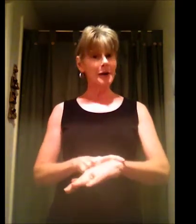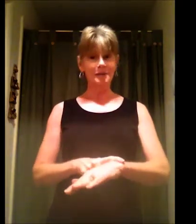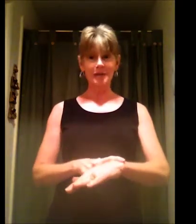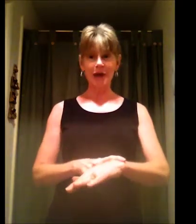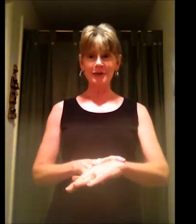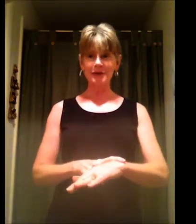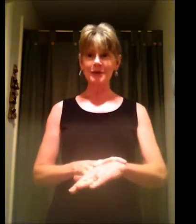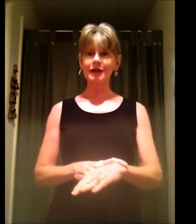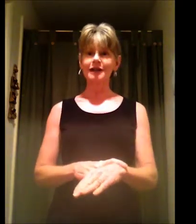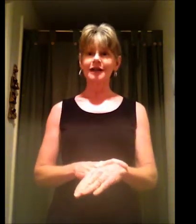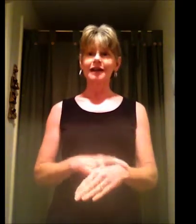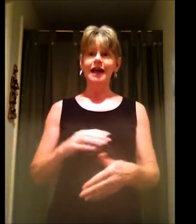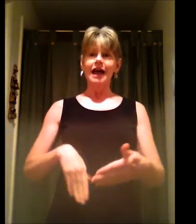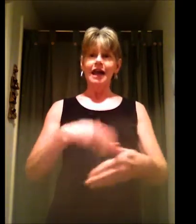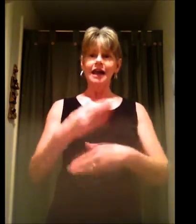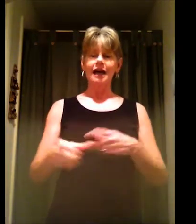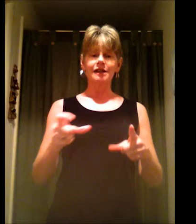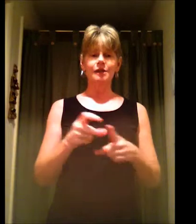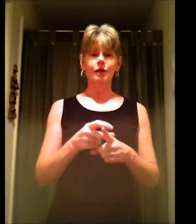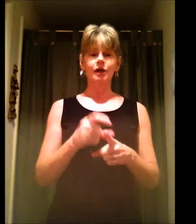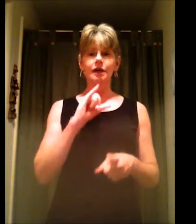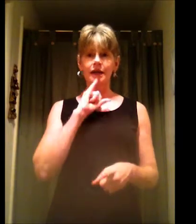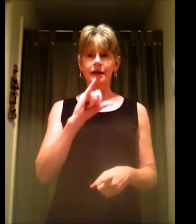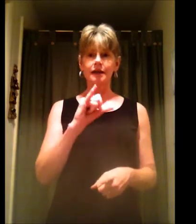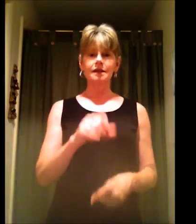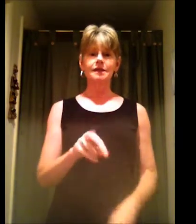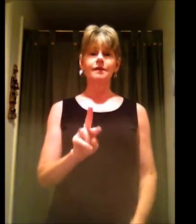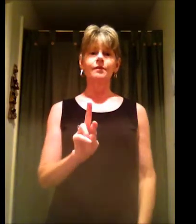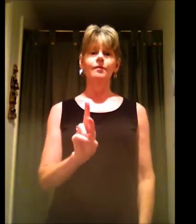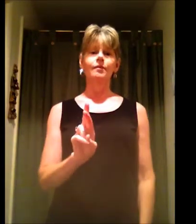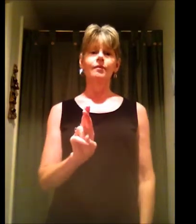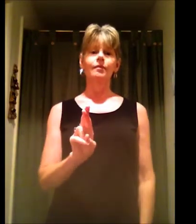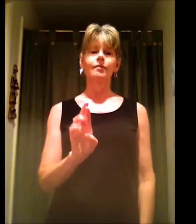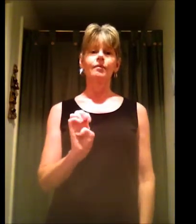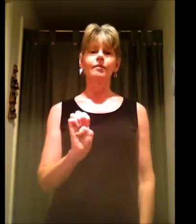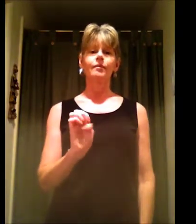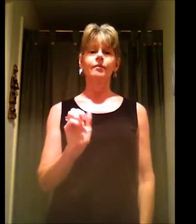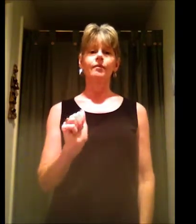Time. That was the word. Next word is